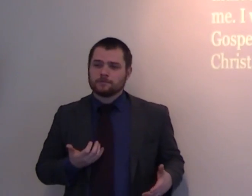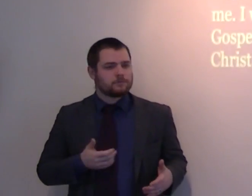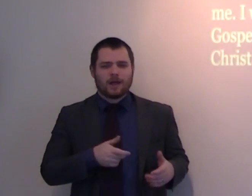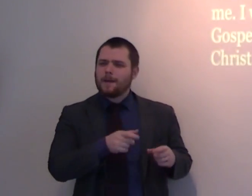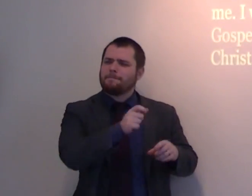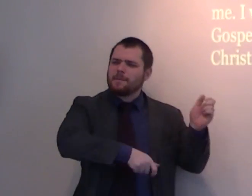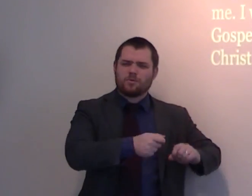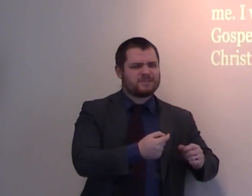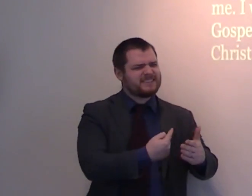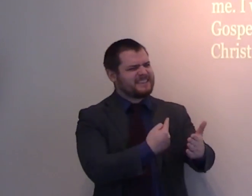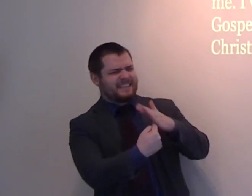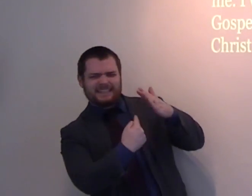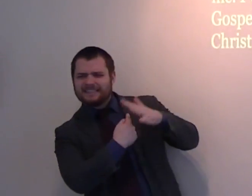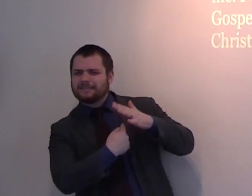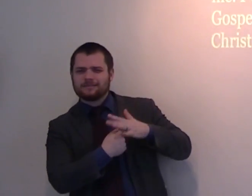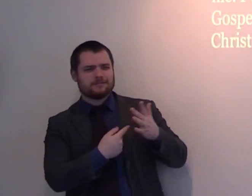me, hurting me.